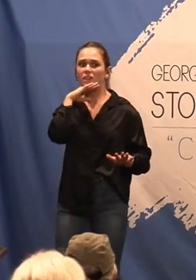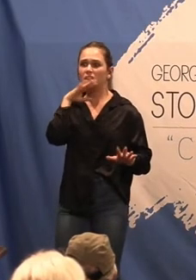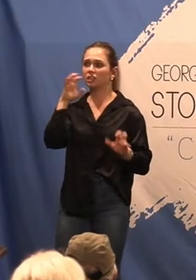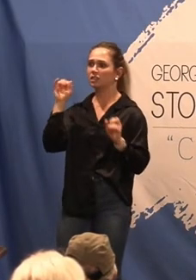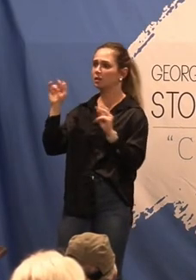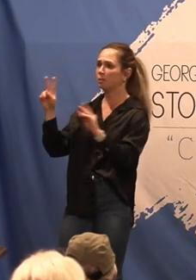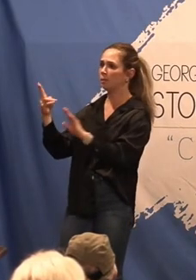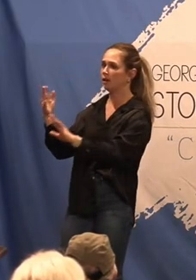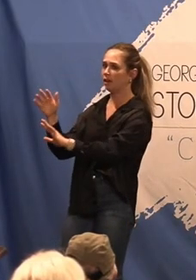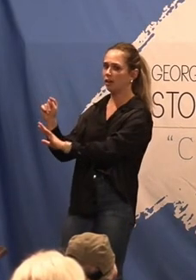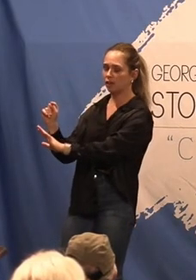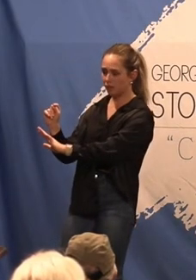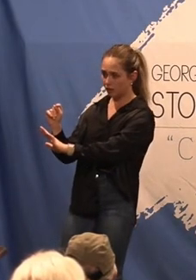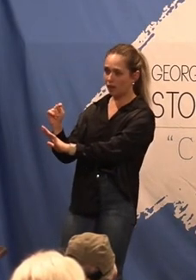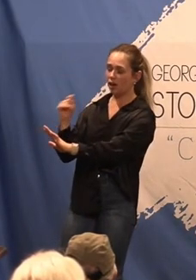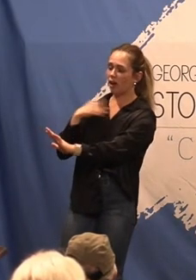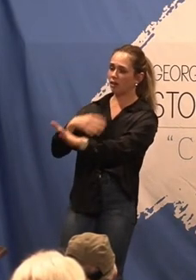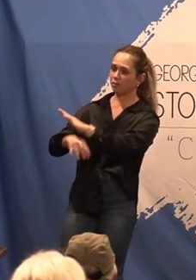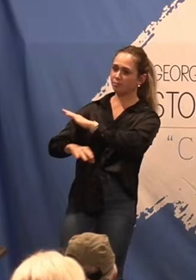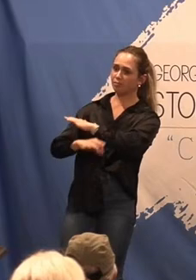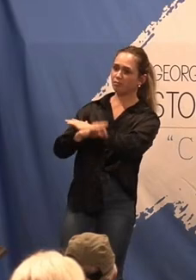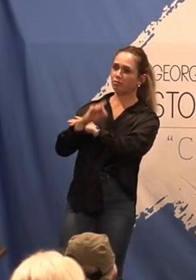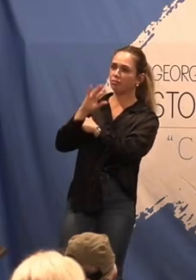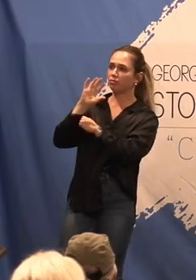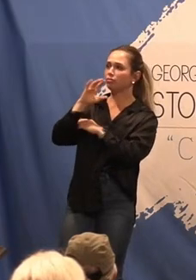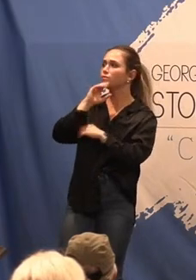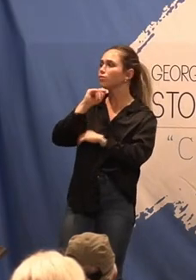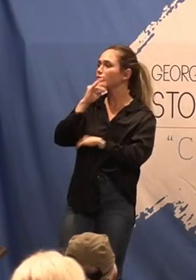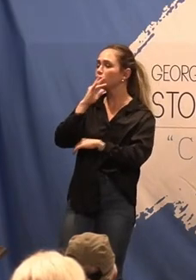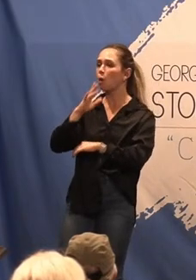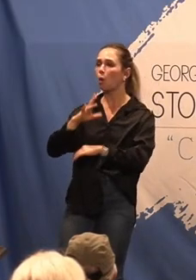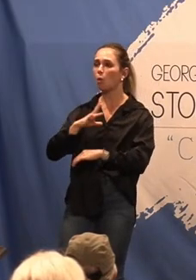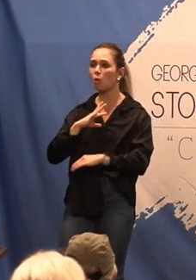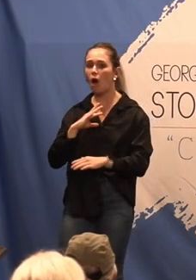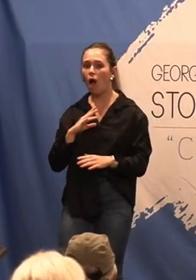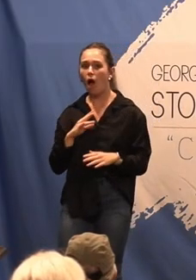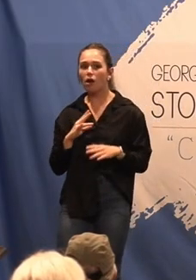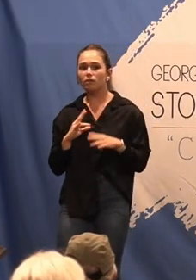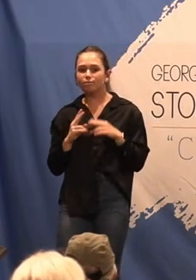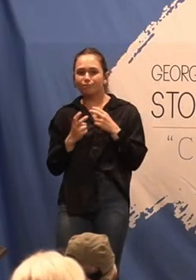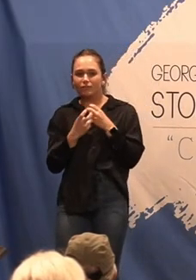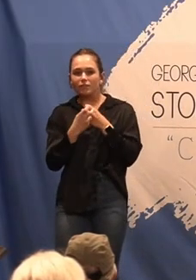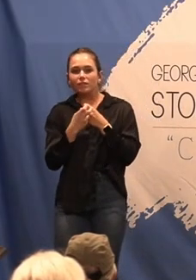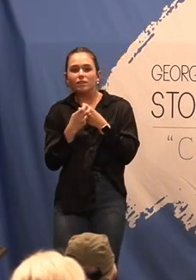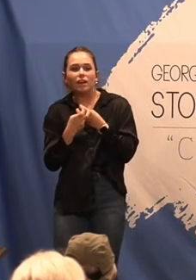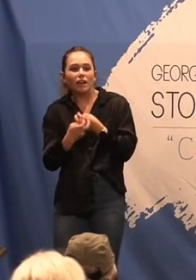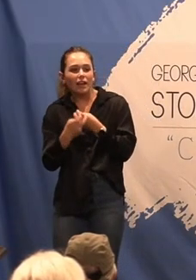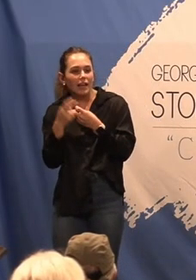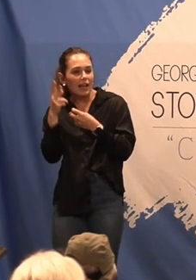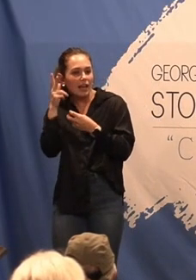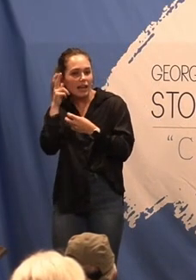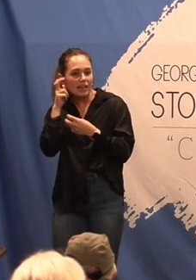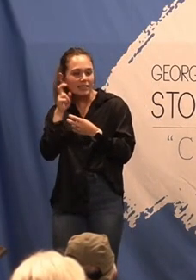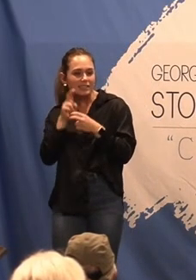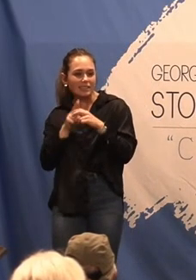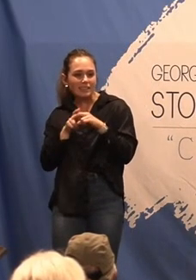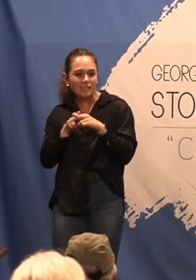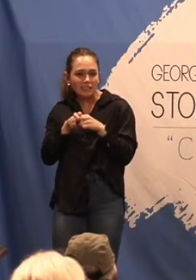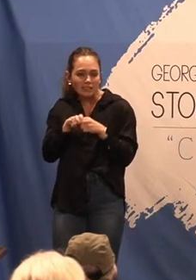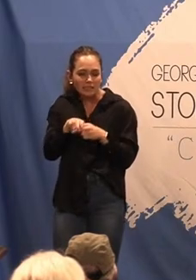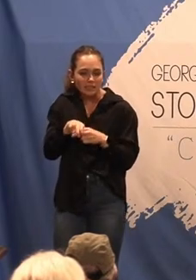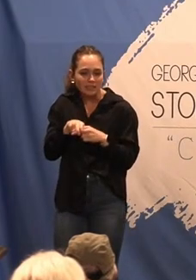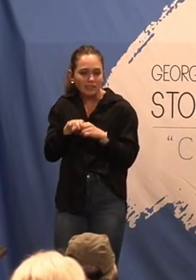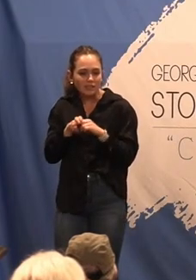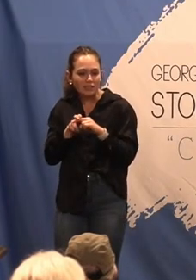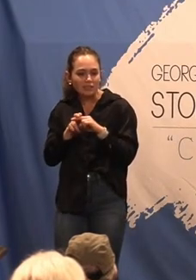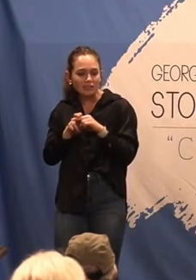hut. And at the crack of dawn, the old lady appeared, adding the creaking of her bones to the creaking of the rocking chair.